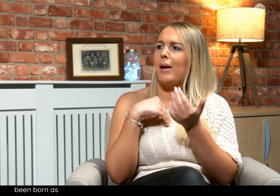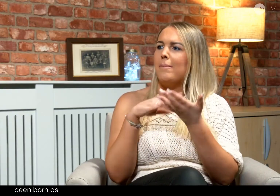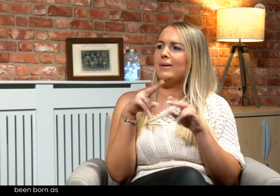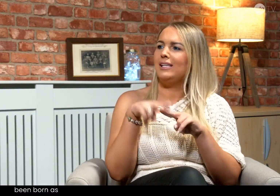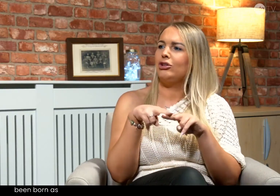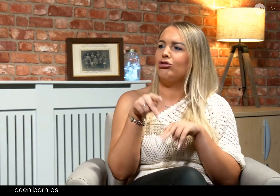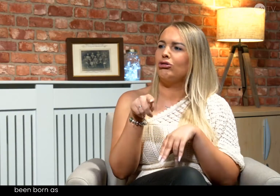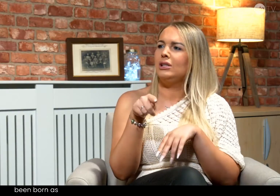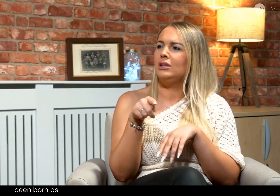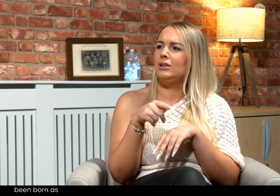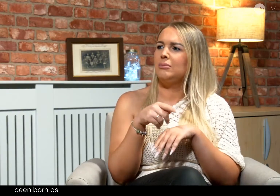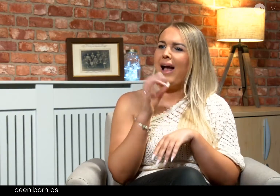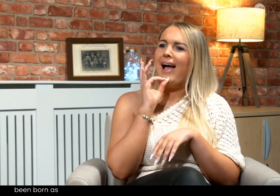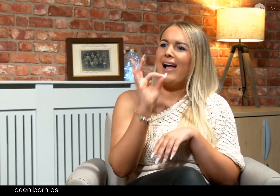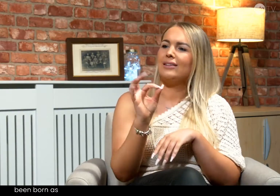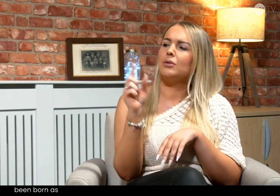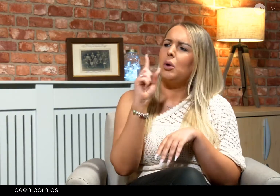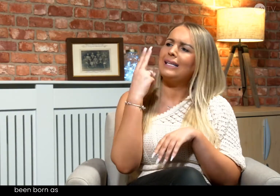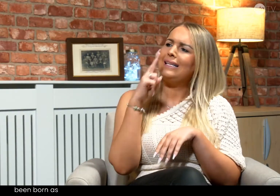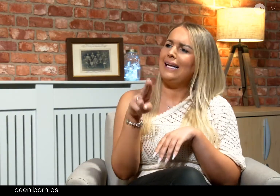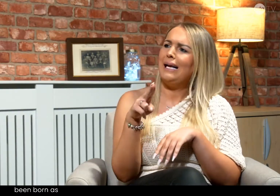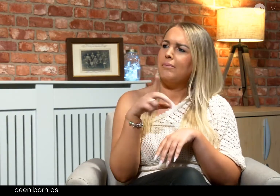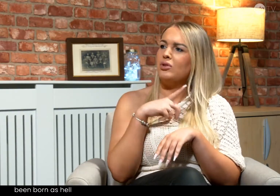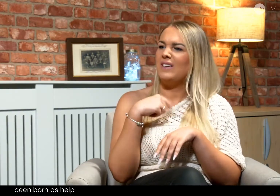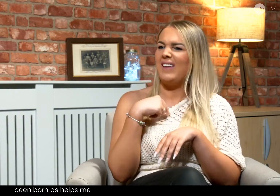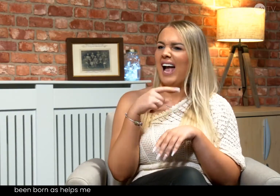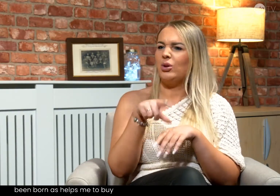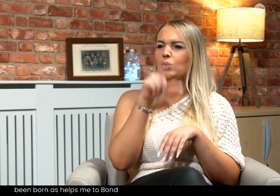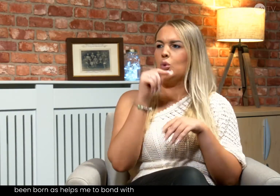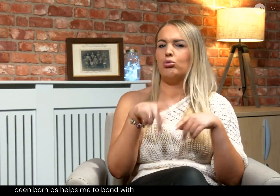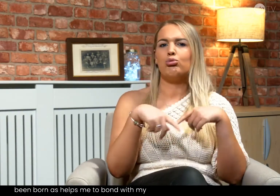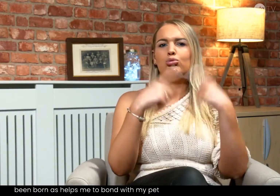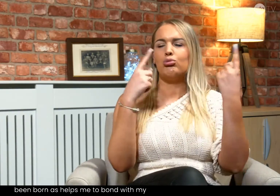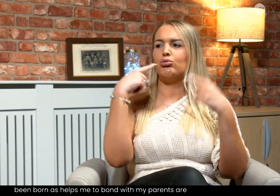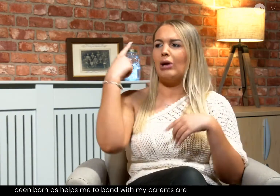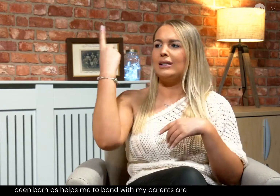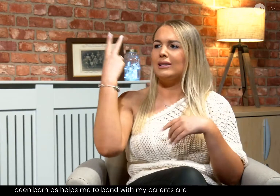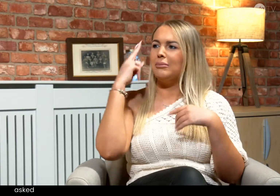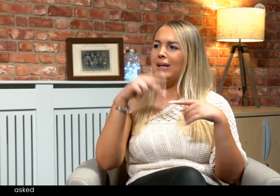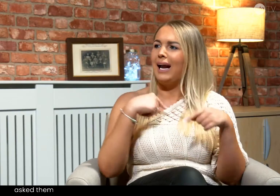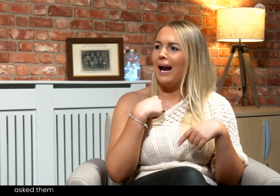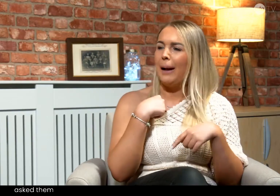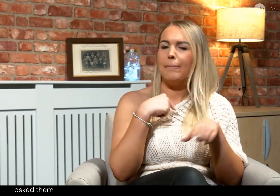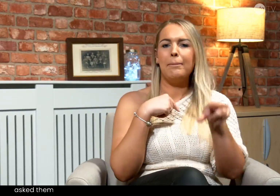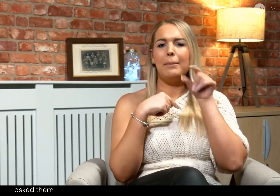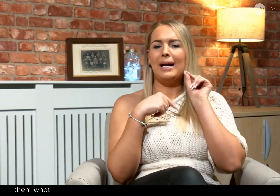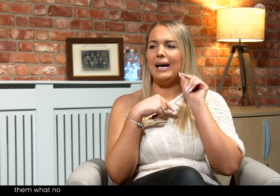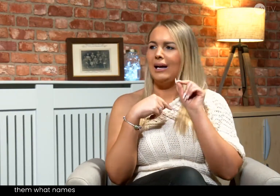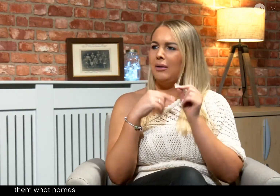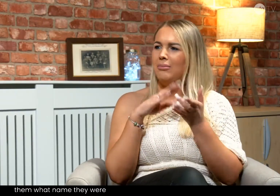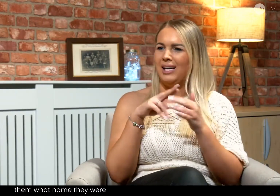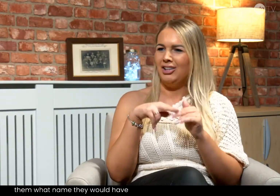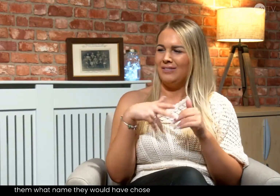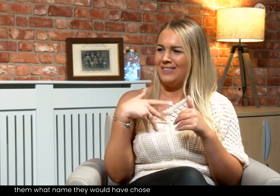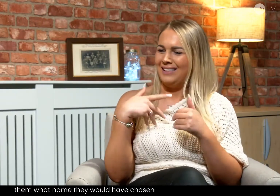And also that helps me to bond with my parents, to ask them what name they would have chosen rather than coming up with a name for